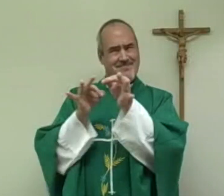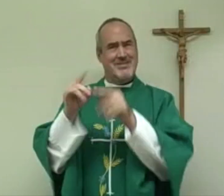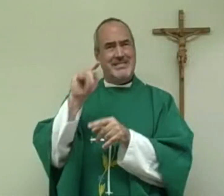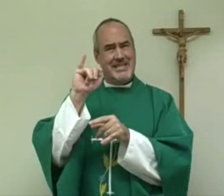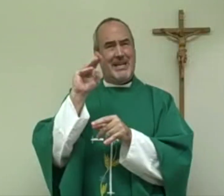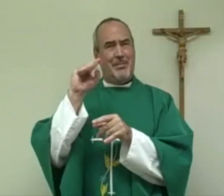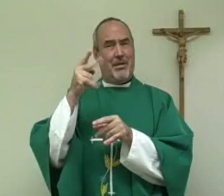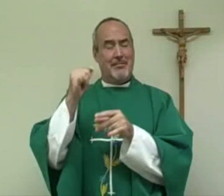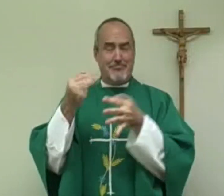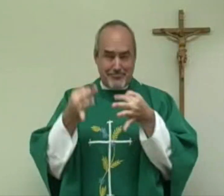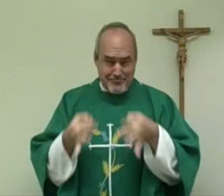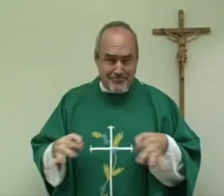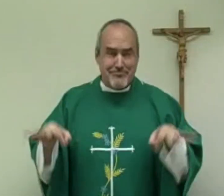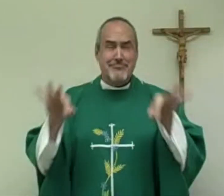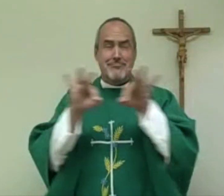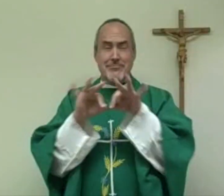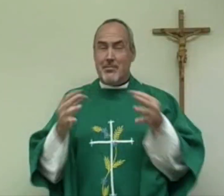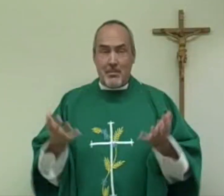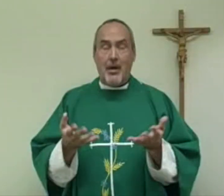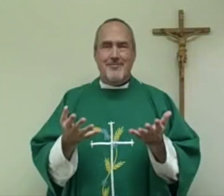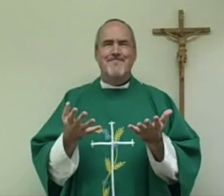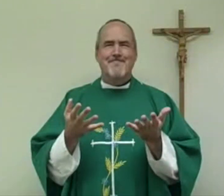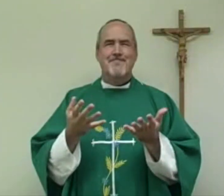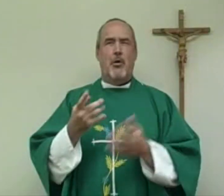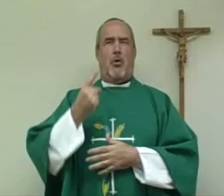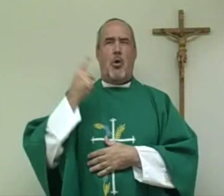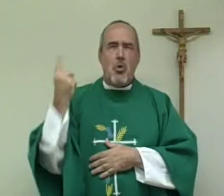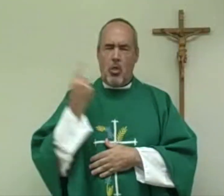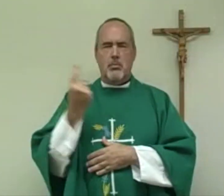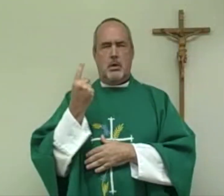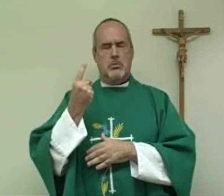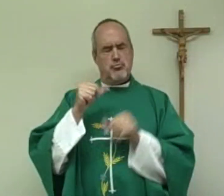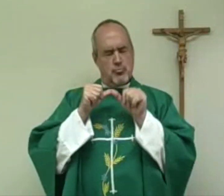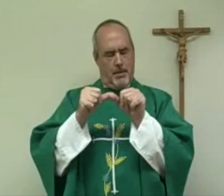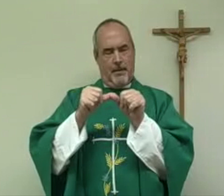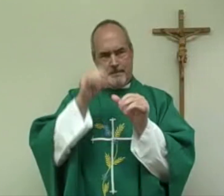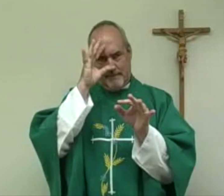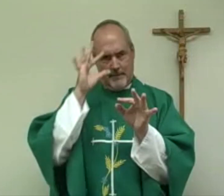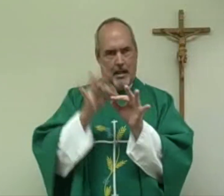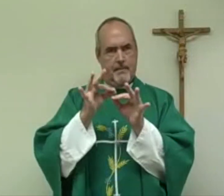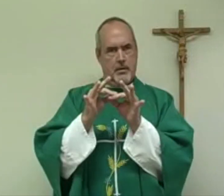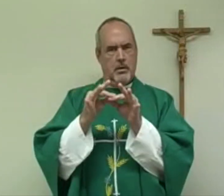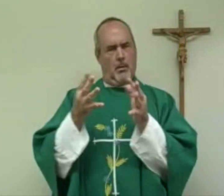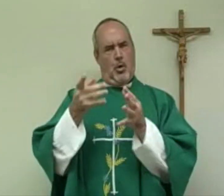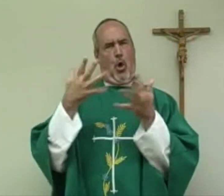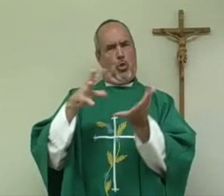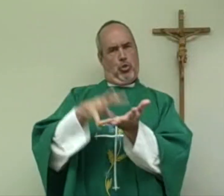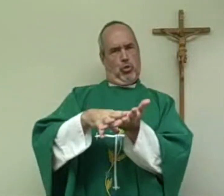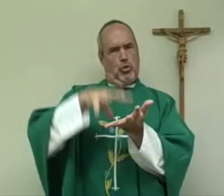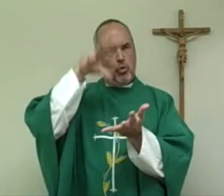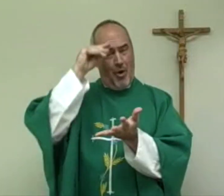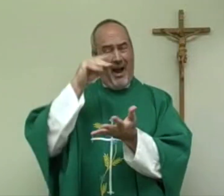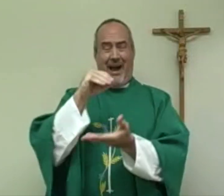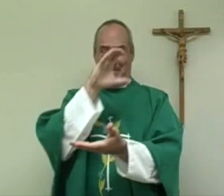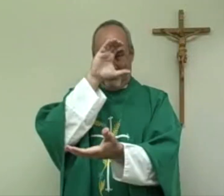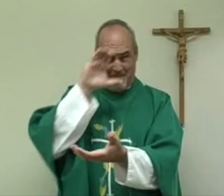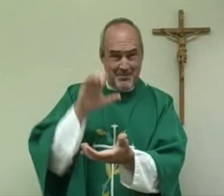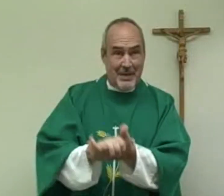And the letter from Paul explains some important things to Timothy that we always have to remember that our